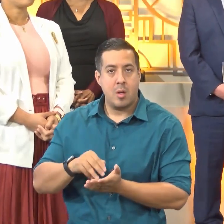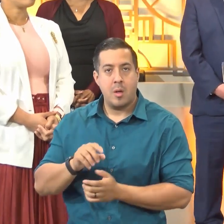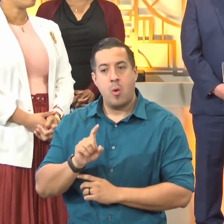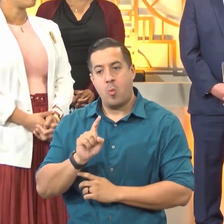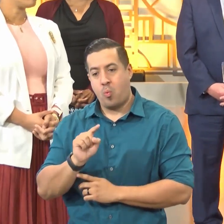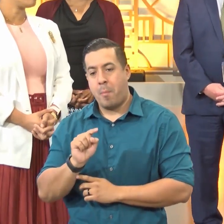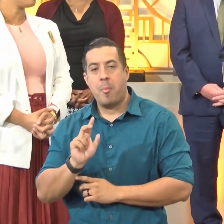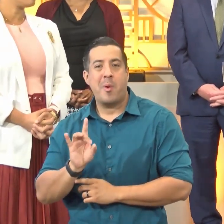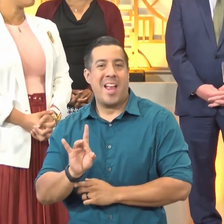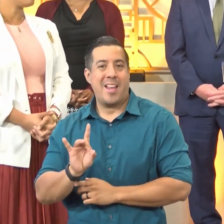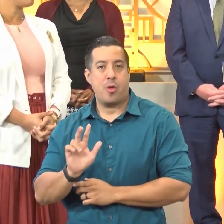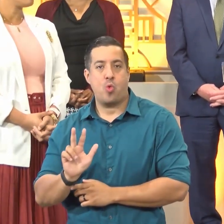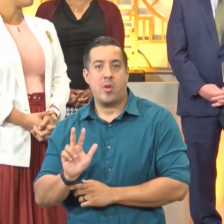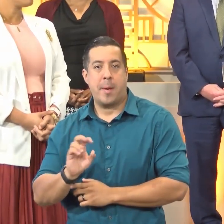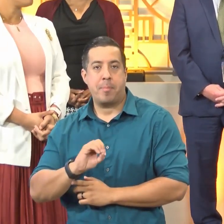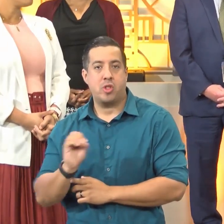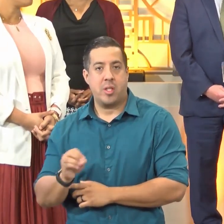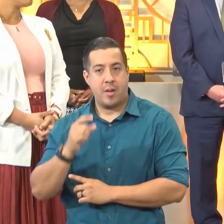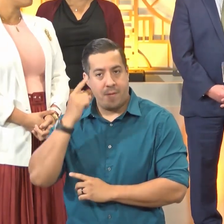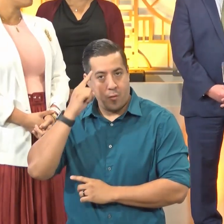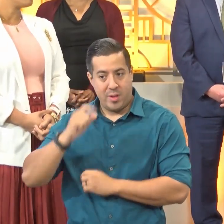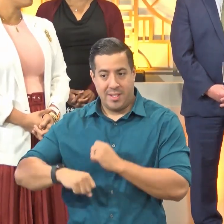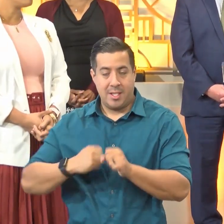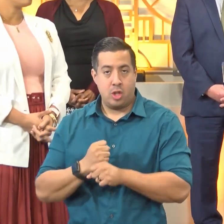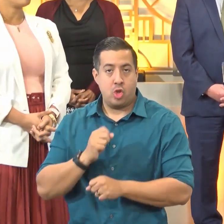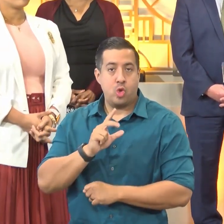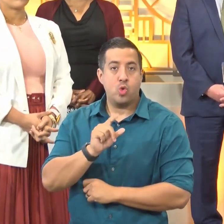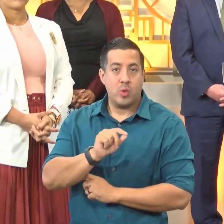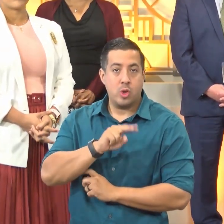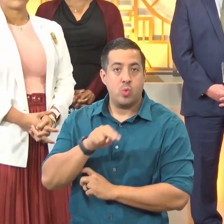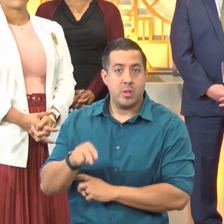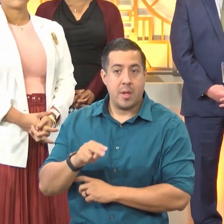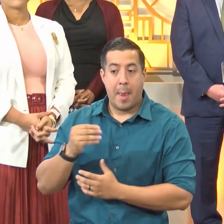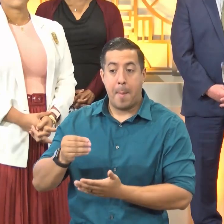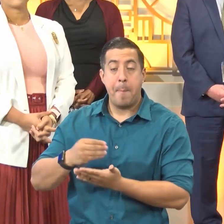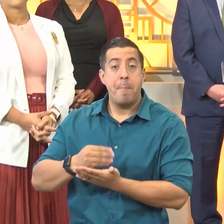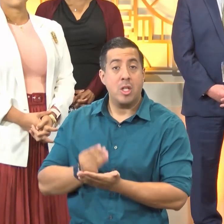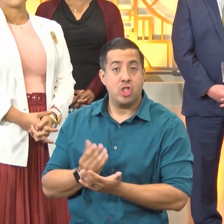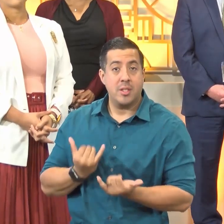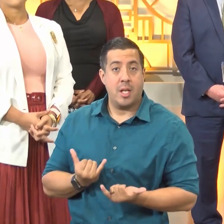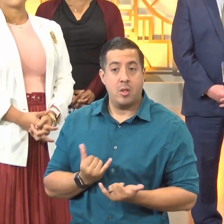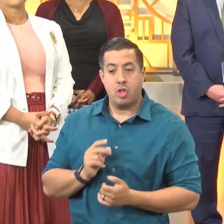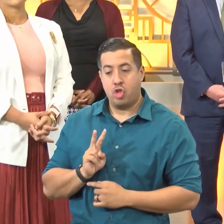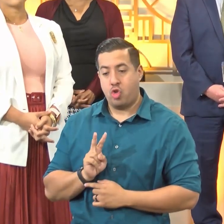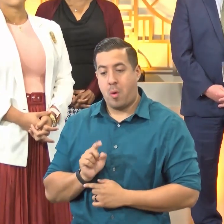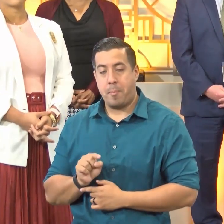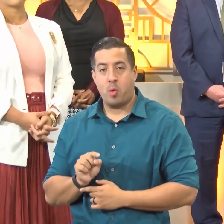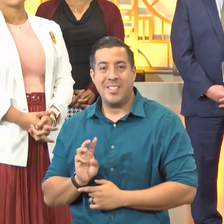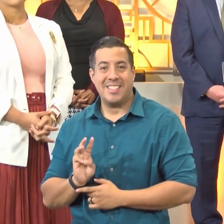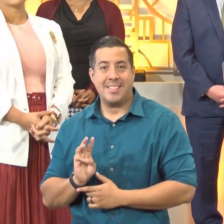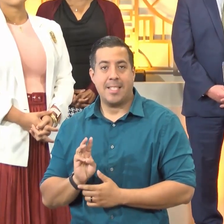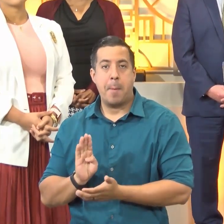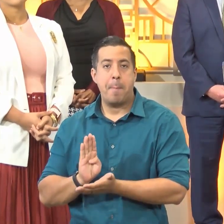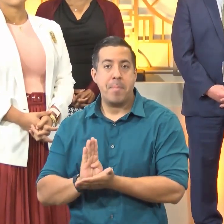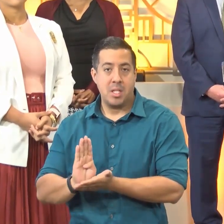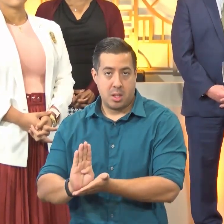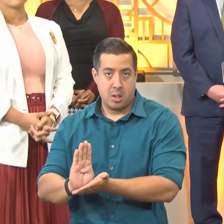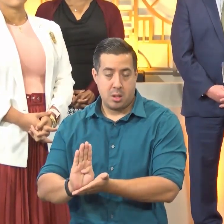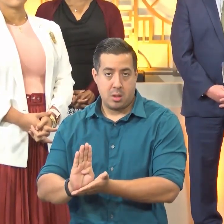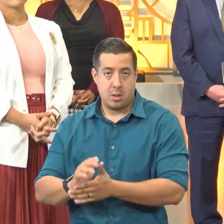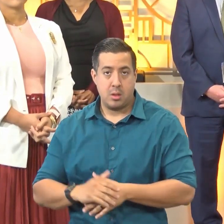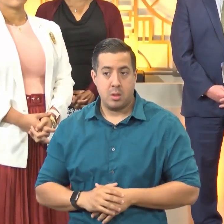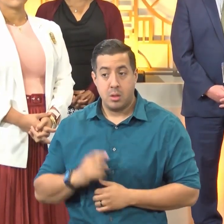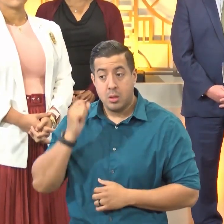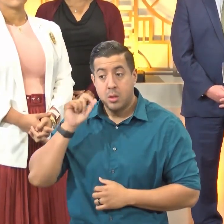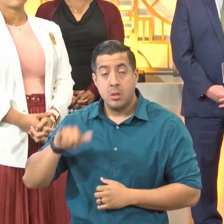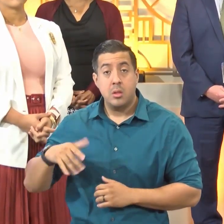3.8%, from the fiscal year 2022 current budget of 2.64 billion. This